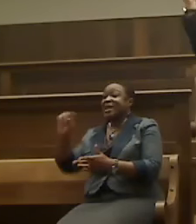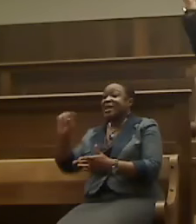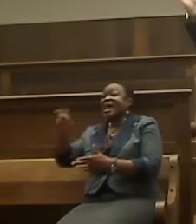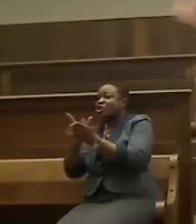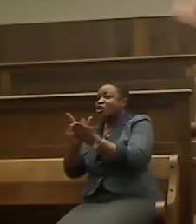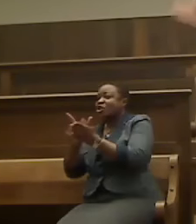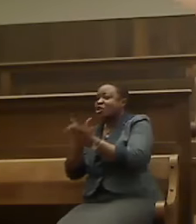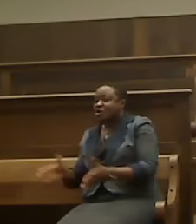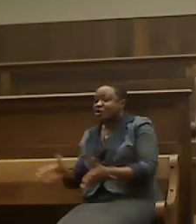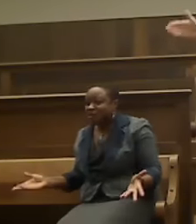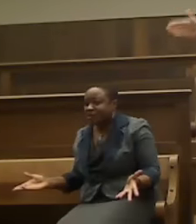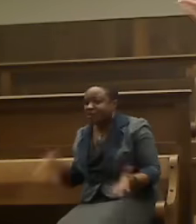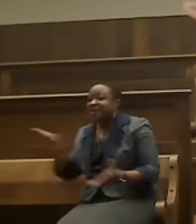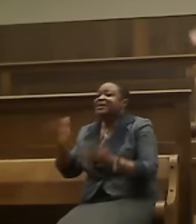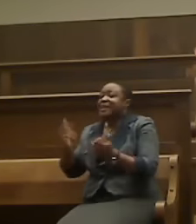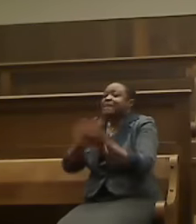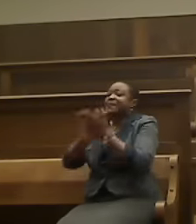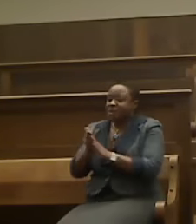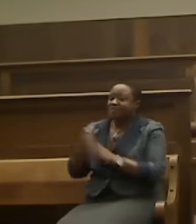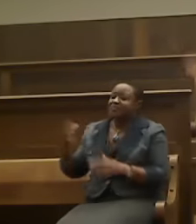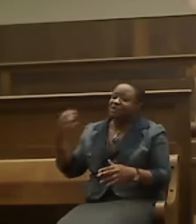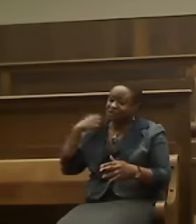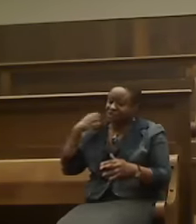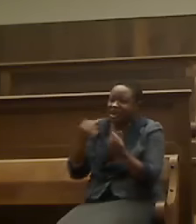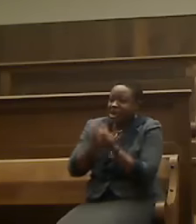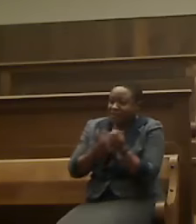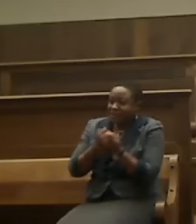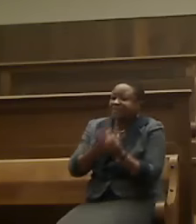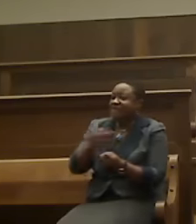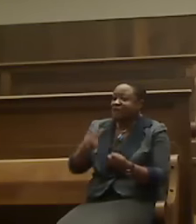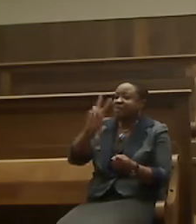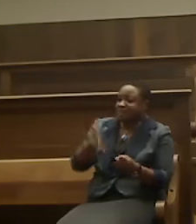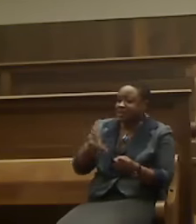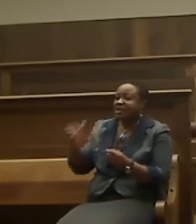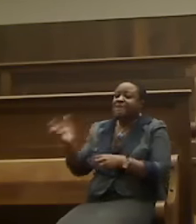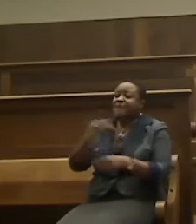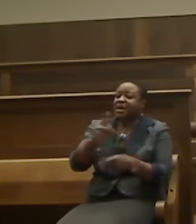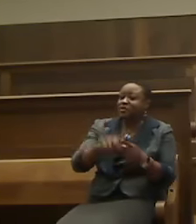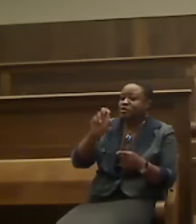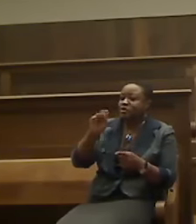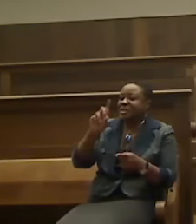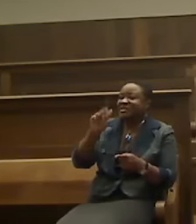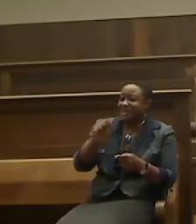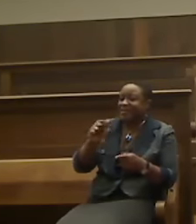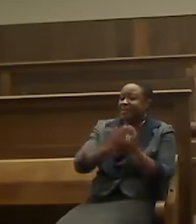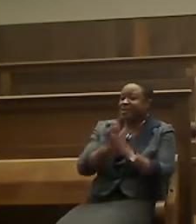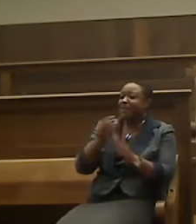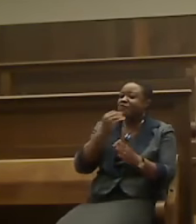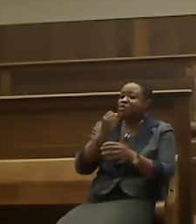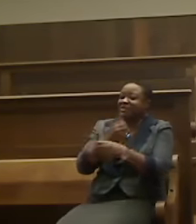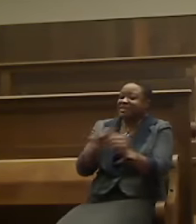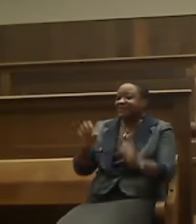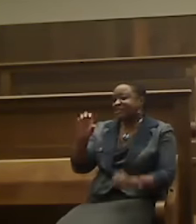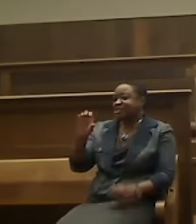became Monsanto's chief lobbyist and vice president, who's now back at the FDA as U.S. food safety czar.